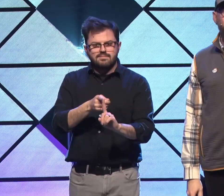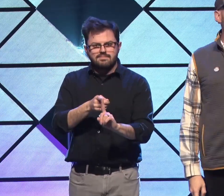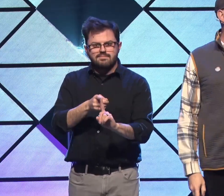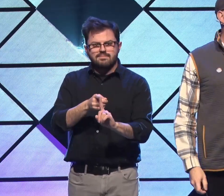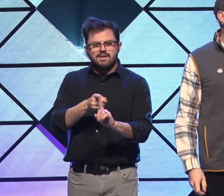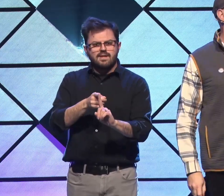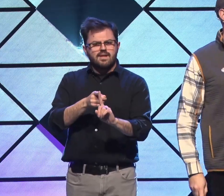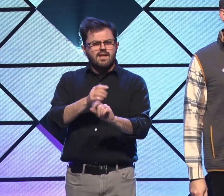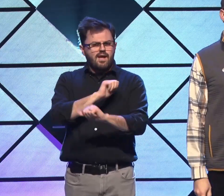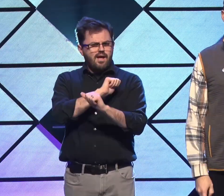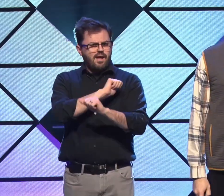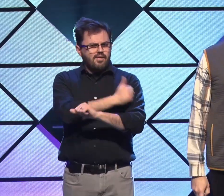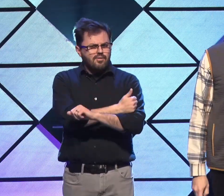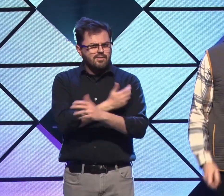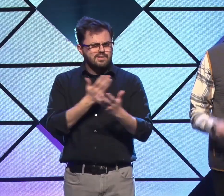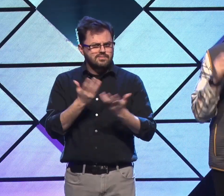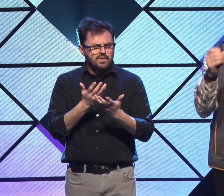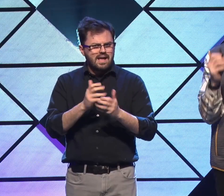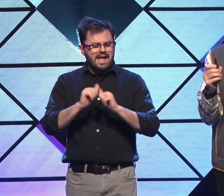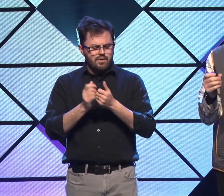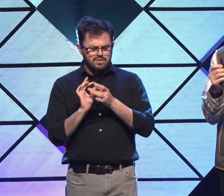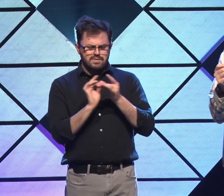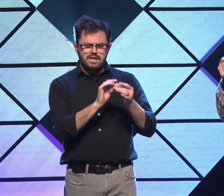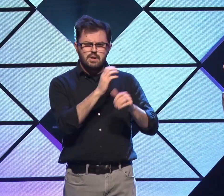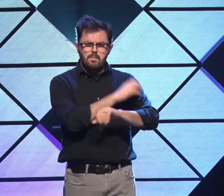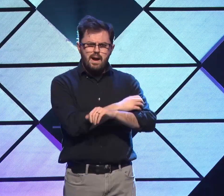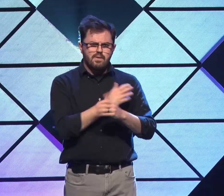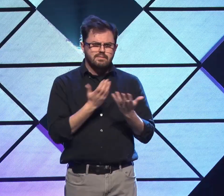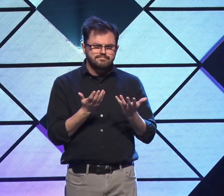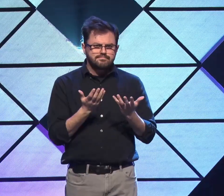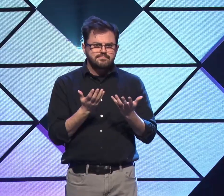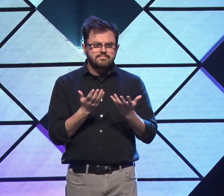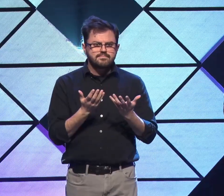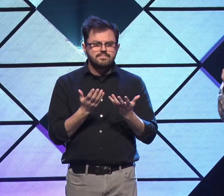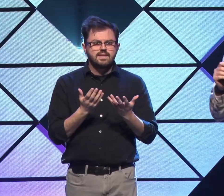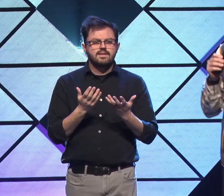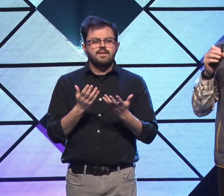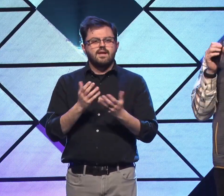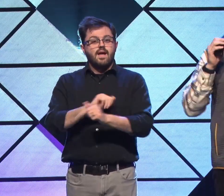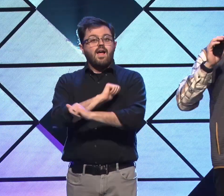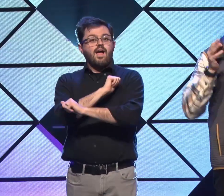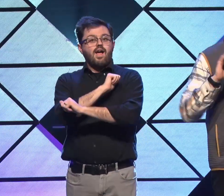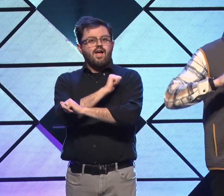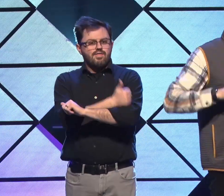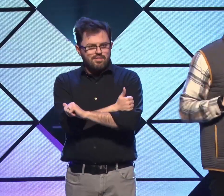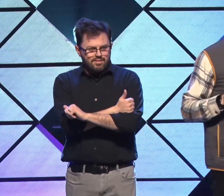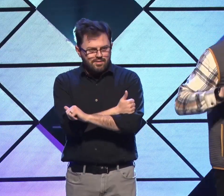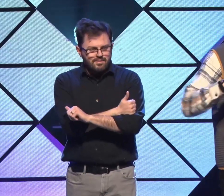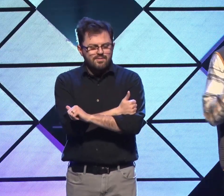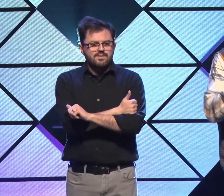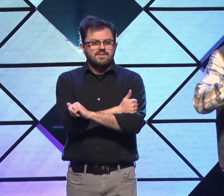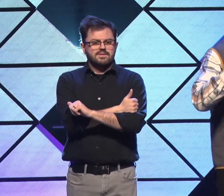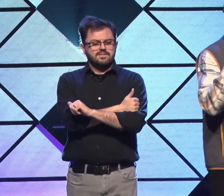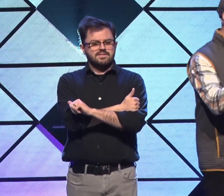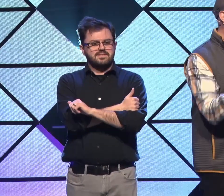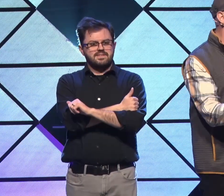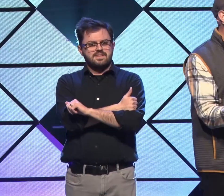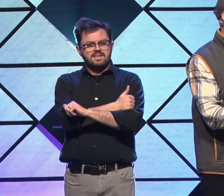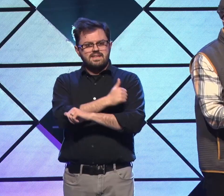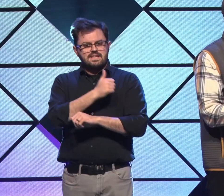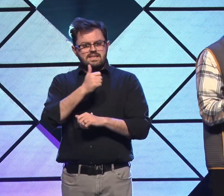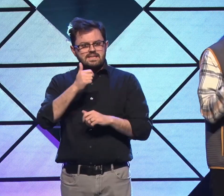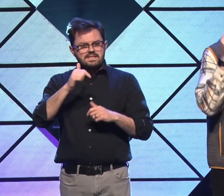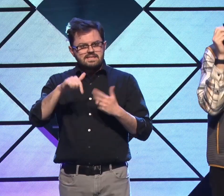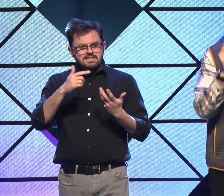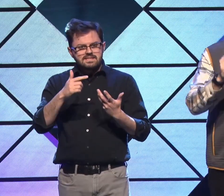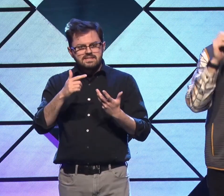What is authority and how does it relate to power? Okay, so authority, it's hitting puberty on stage, which is awesome.